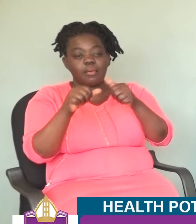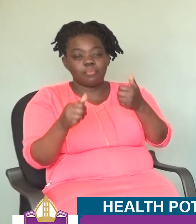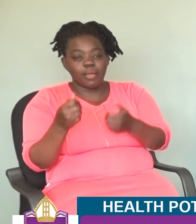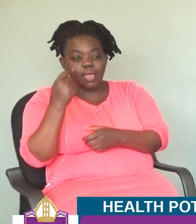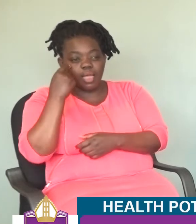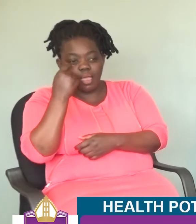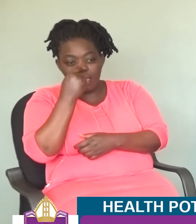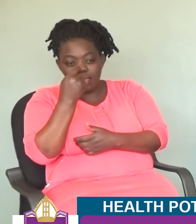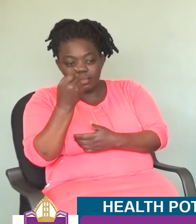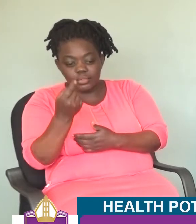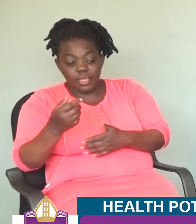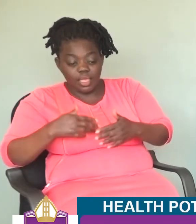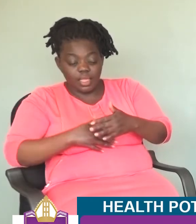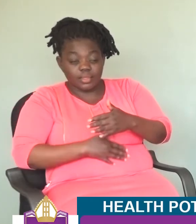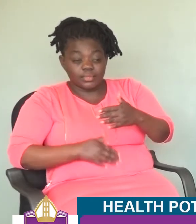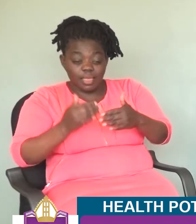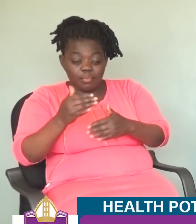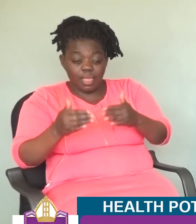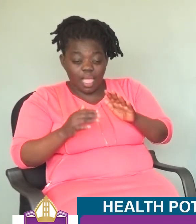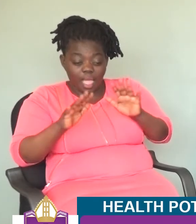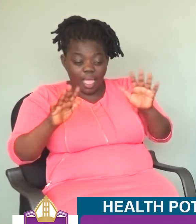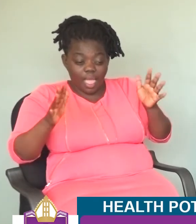eye and the science, how